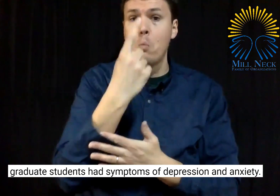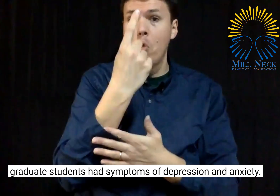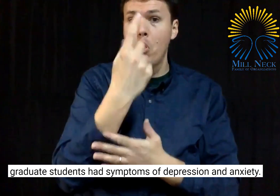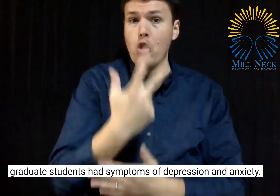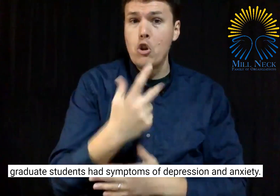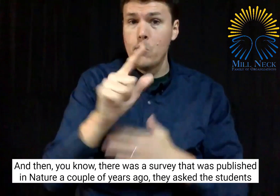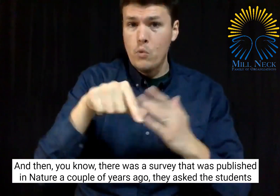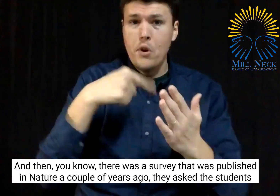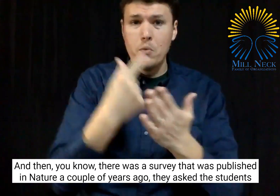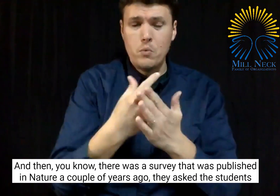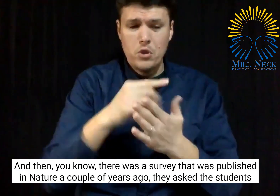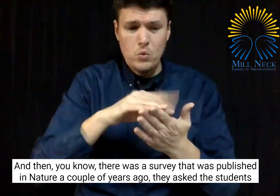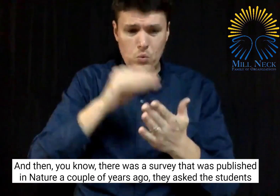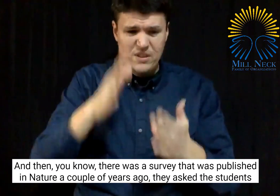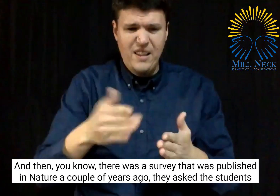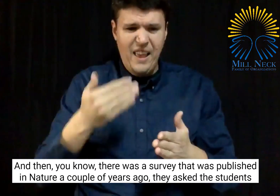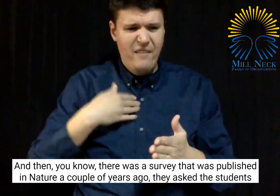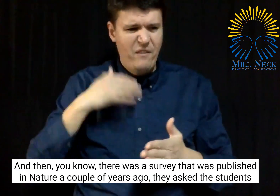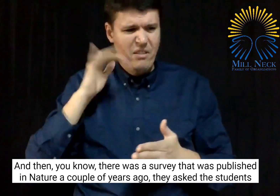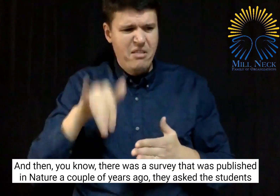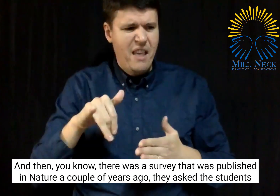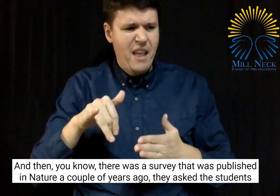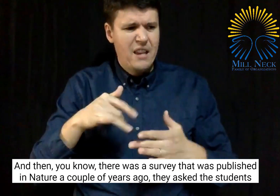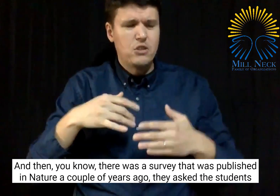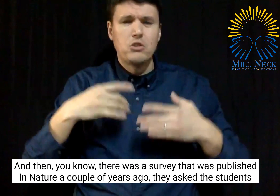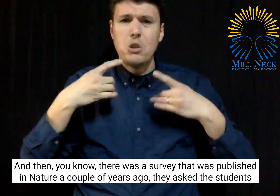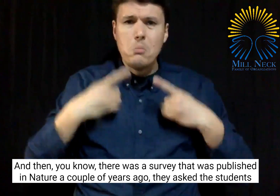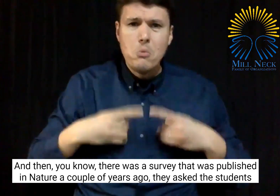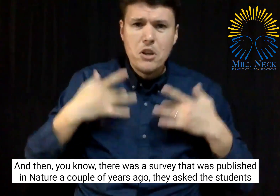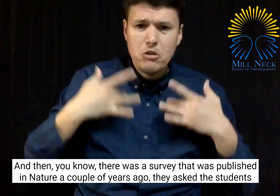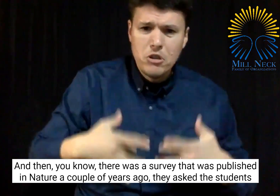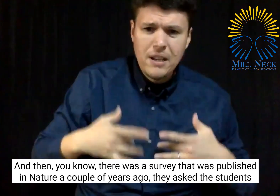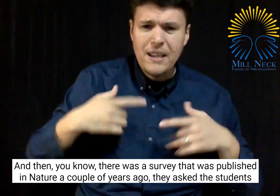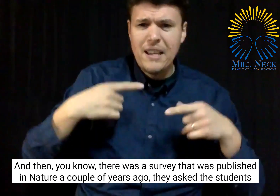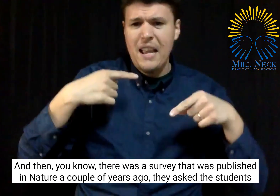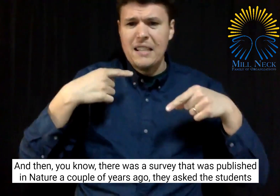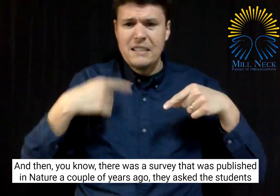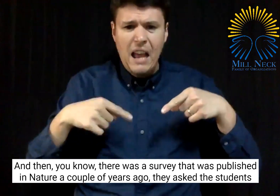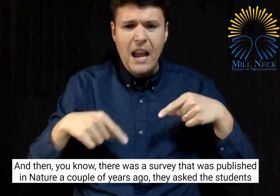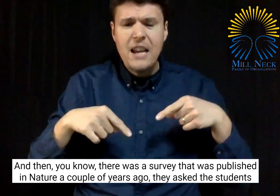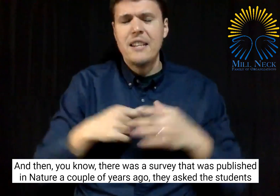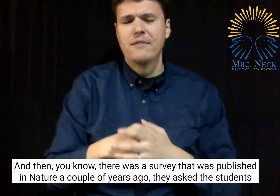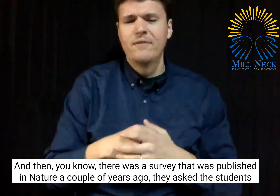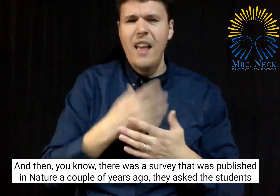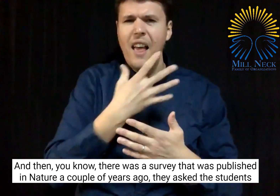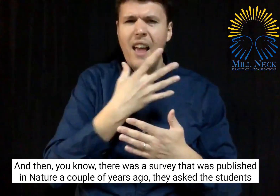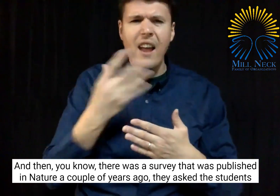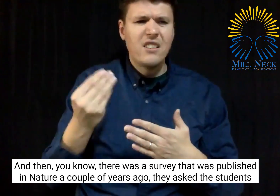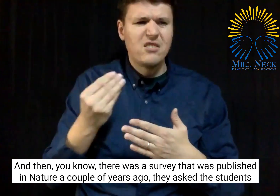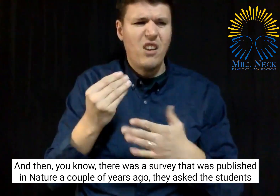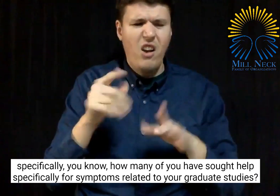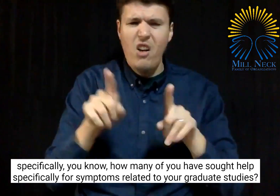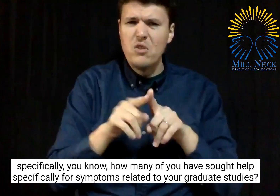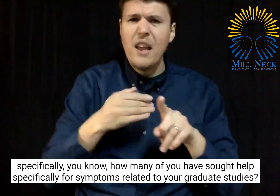anxiety. And then, there was a survey that was published in Nature a couple of years ago. They asked students